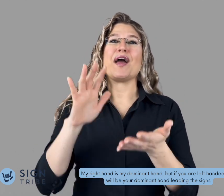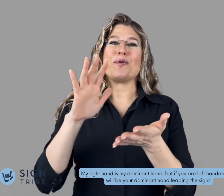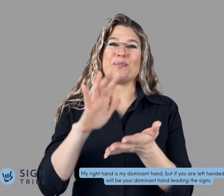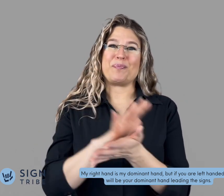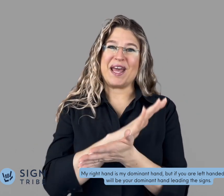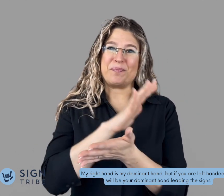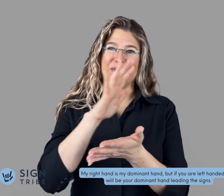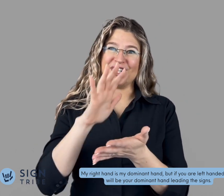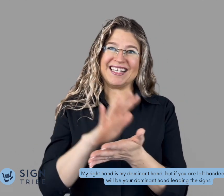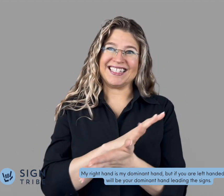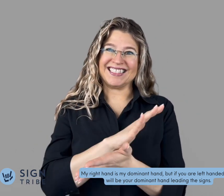Paper.